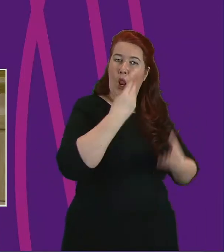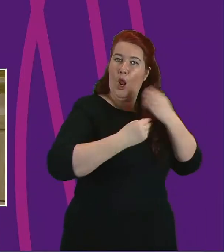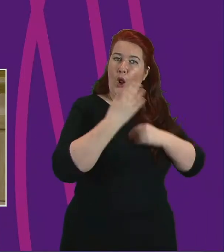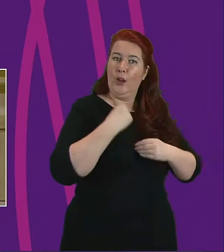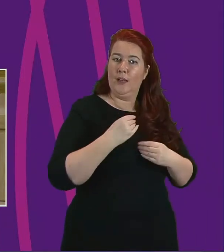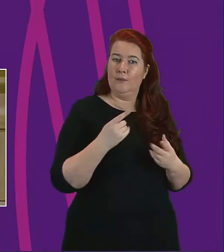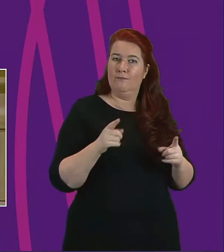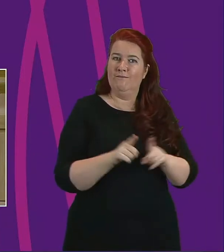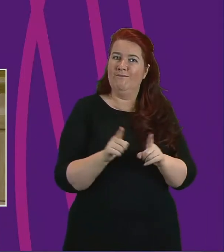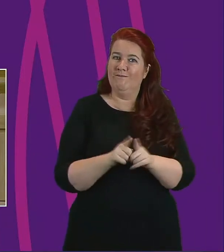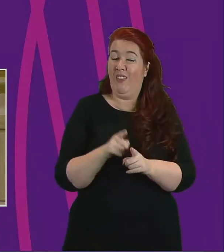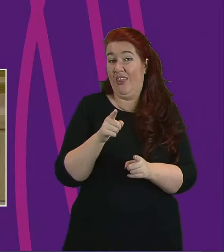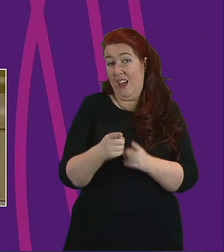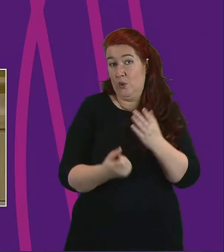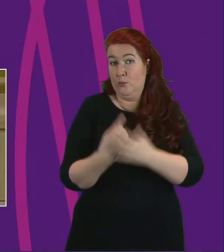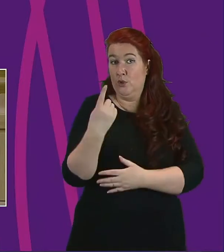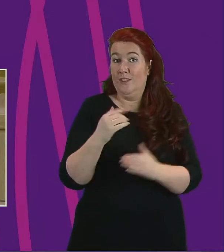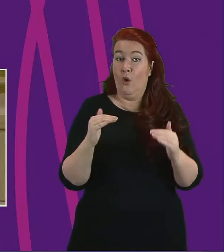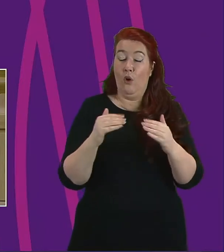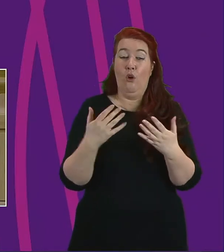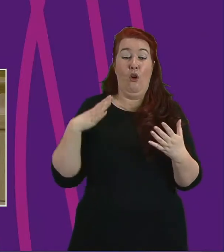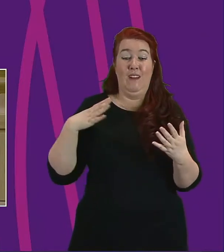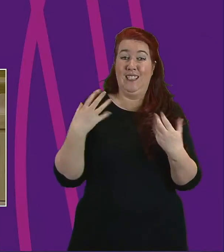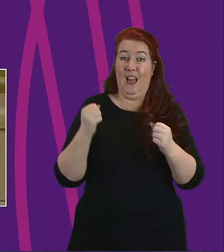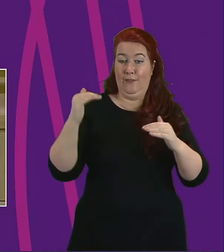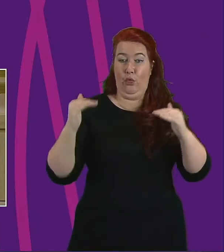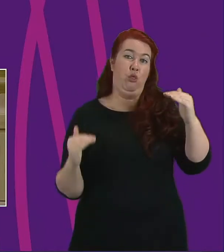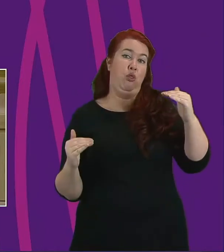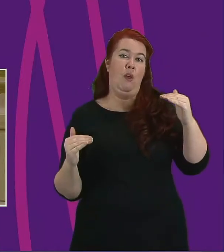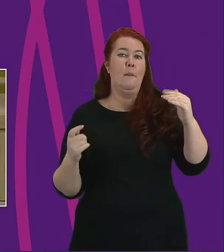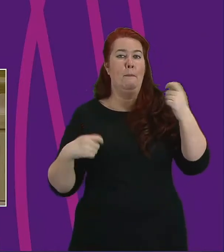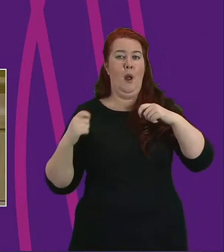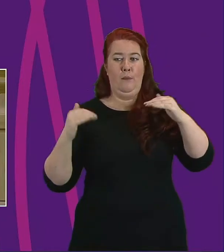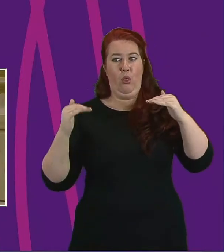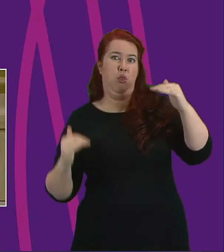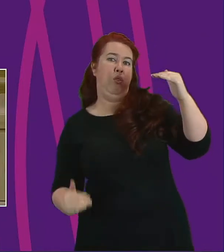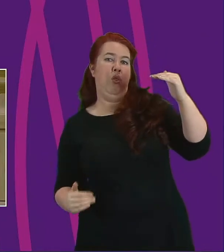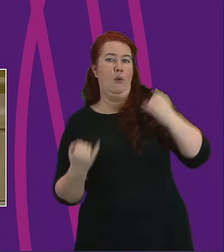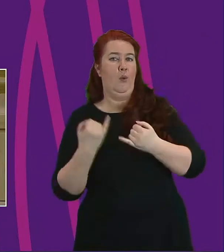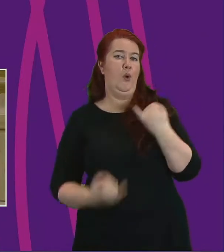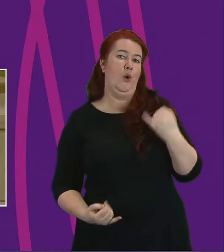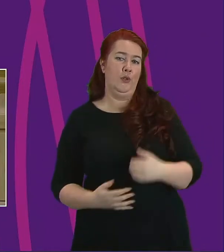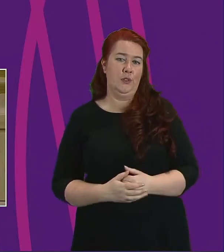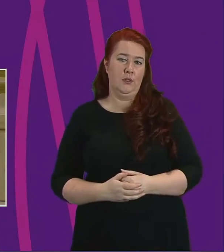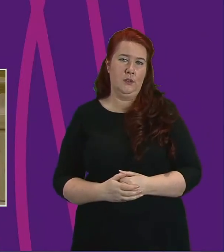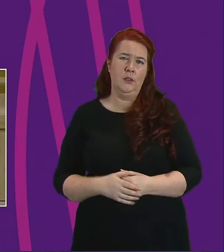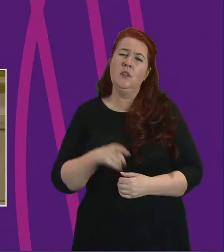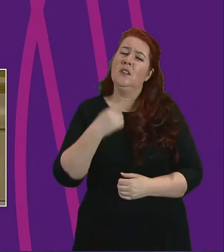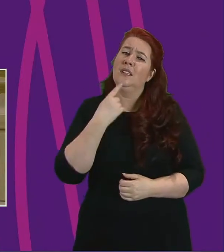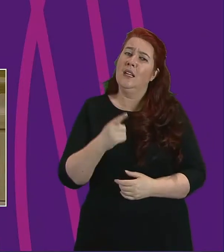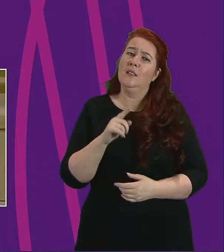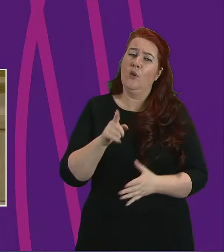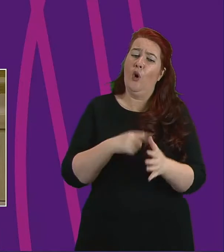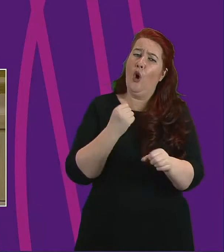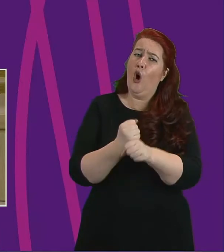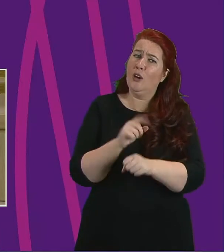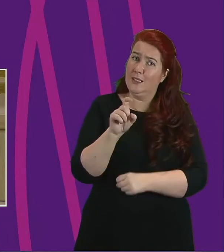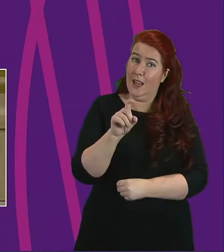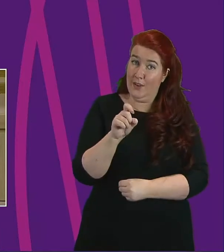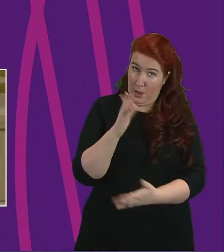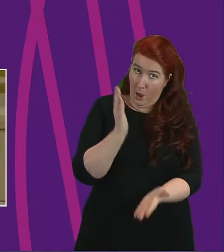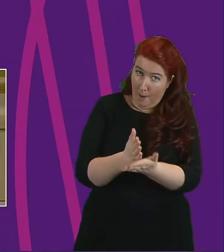the attainment gap to grow. So first of all, how set in stone is the August 11th date?